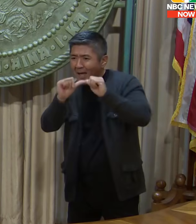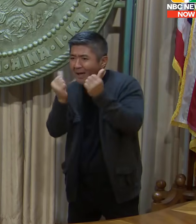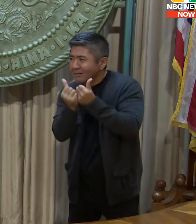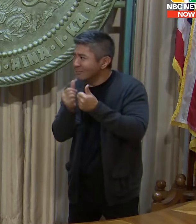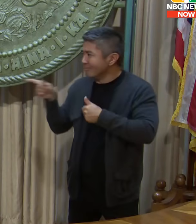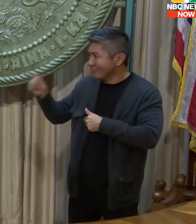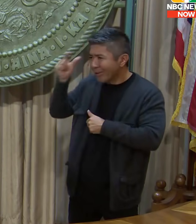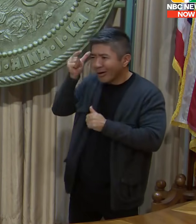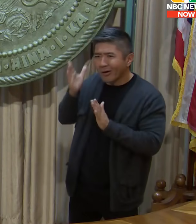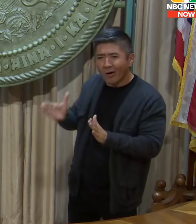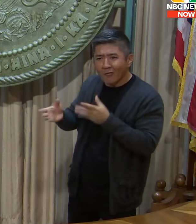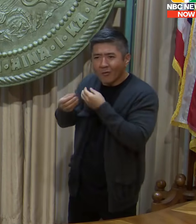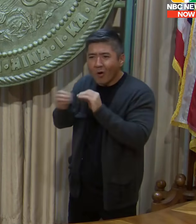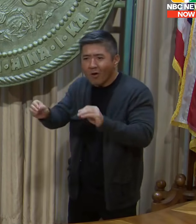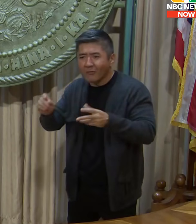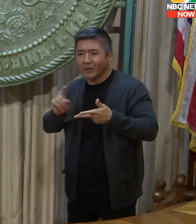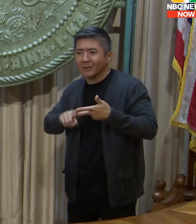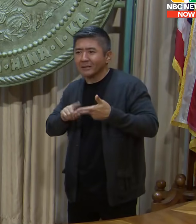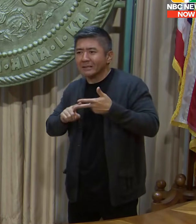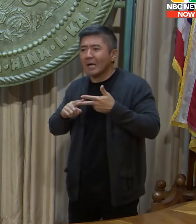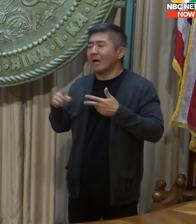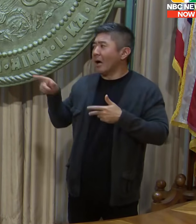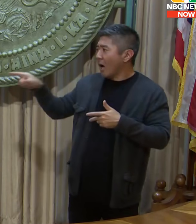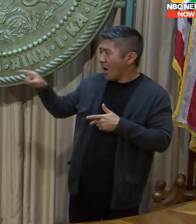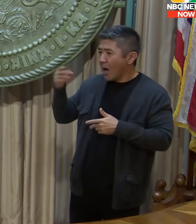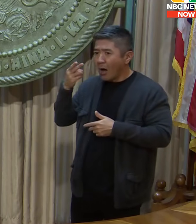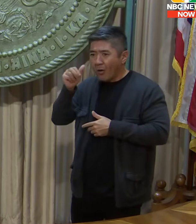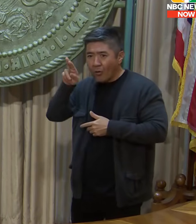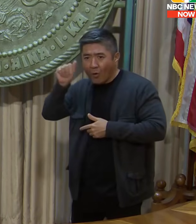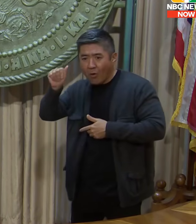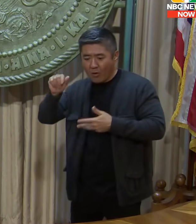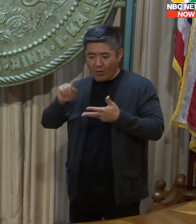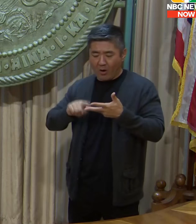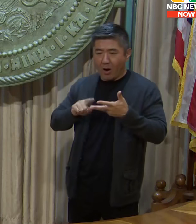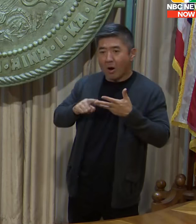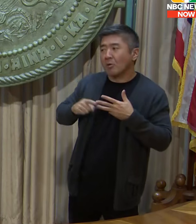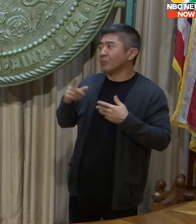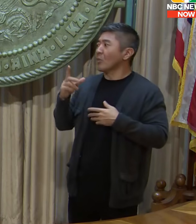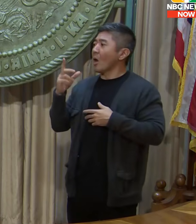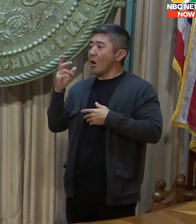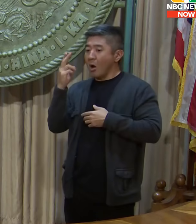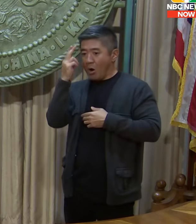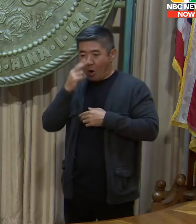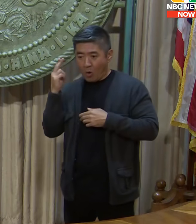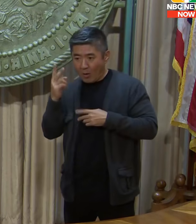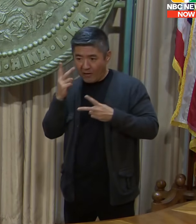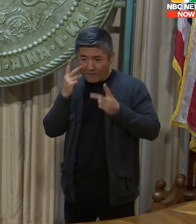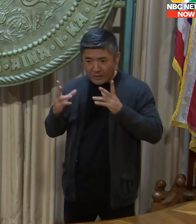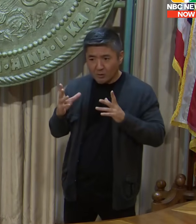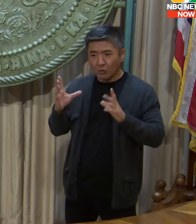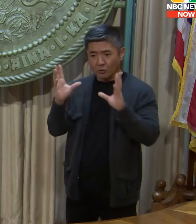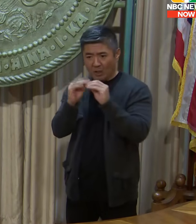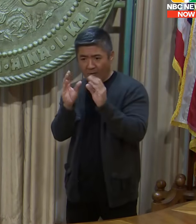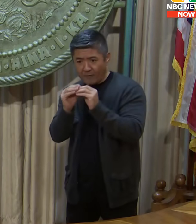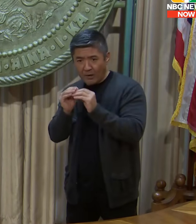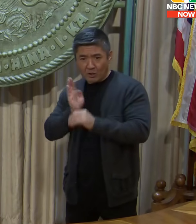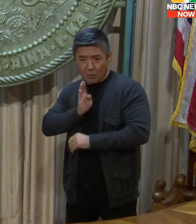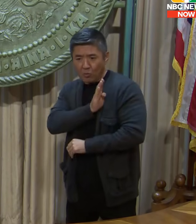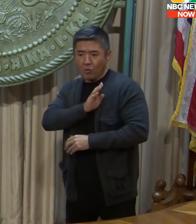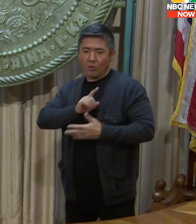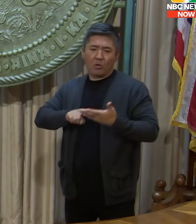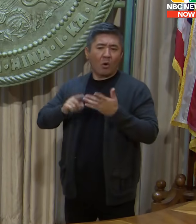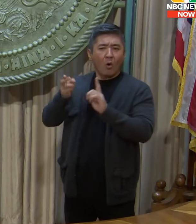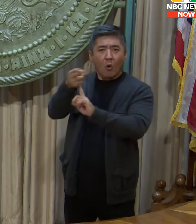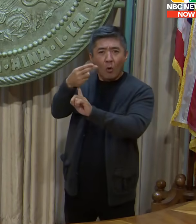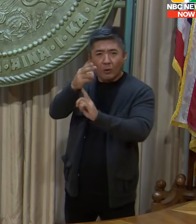Governor's Office, General Hara, the Hawaii Tourism Authority, the Hawaii Visitors and Convention Bureau, the hotel